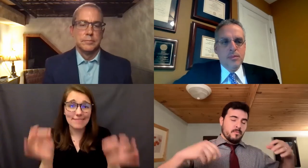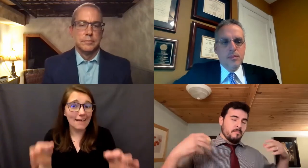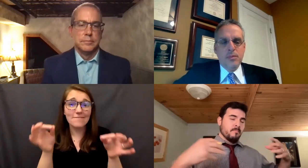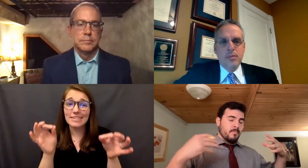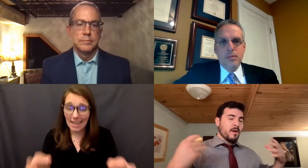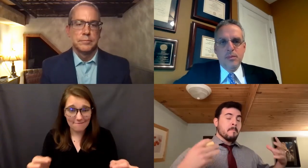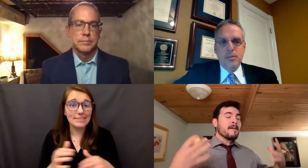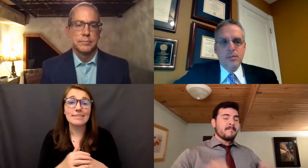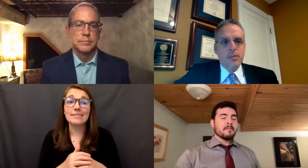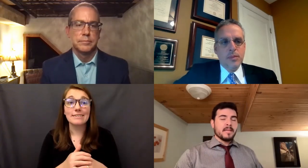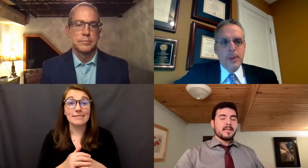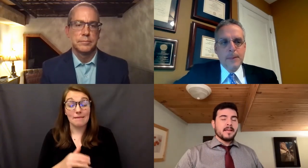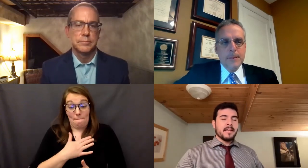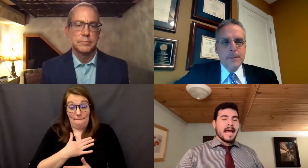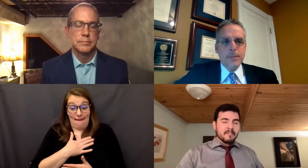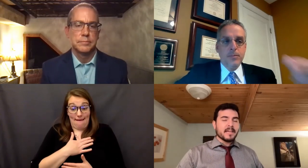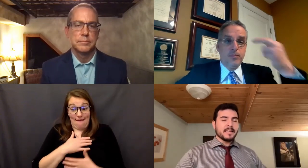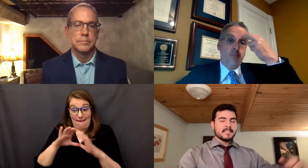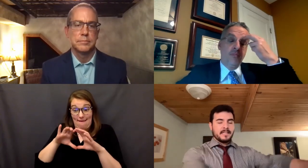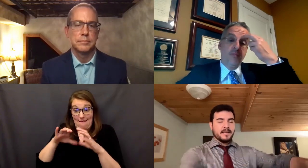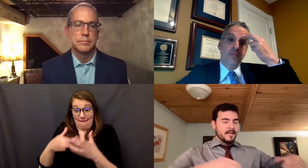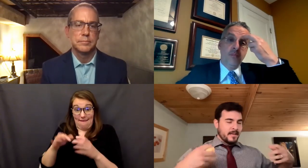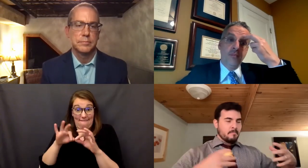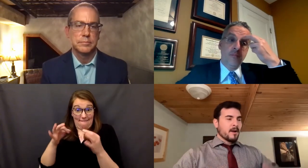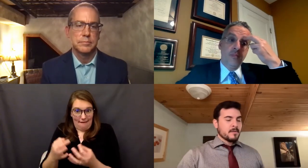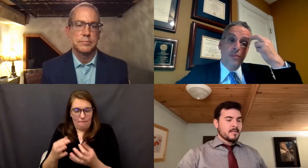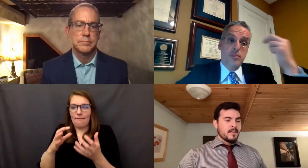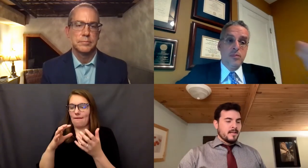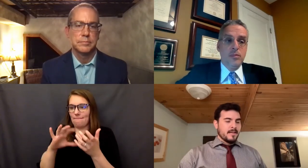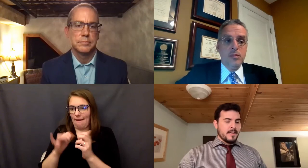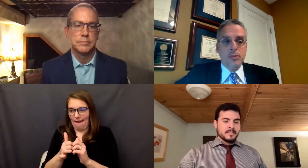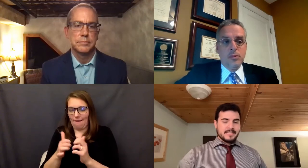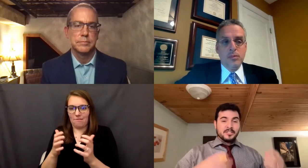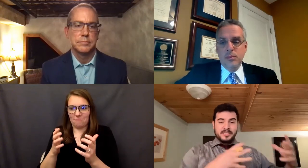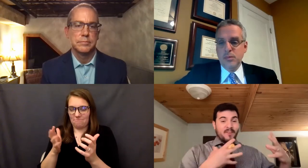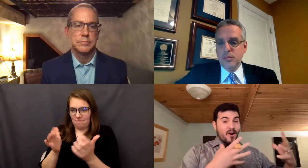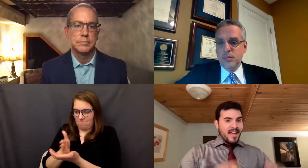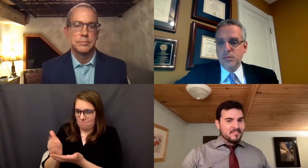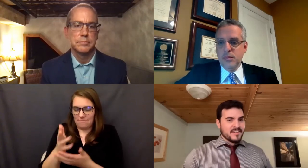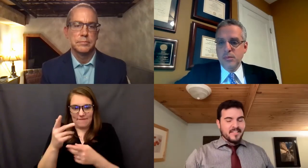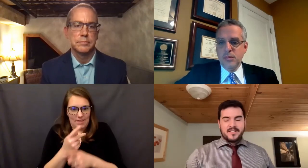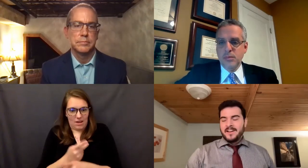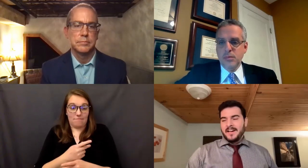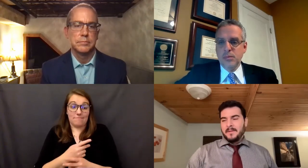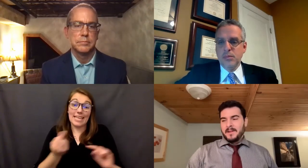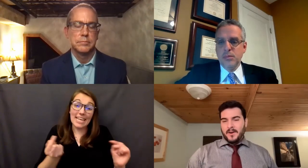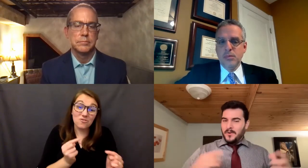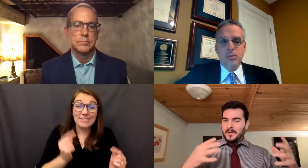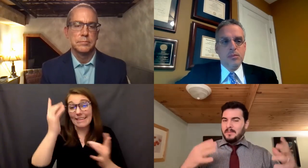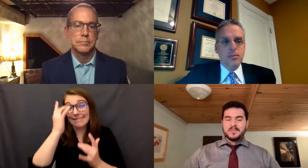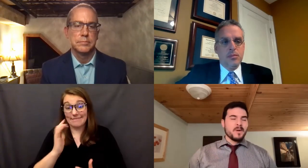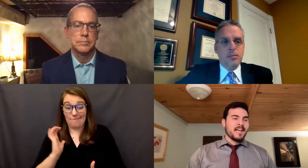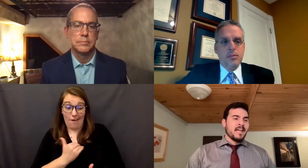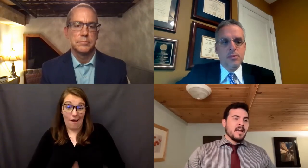through the way my family navigates the impairment, illnesses, and injuries of our lives together in our